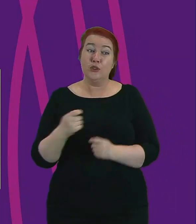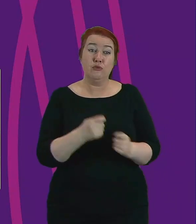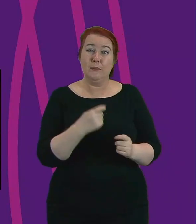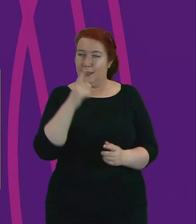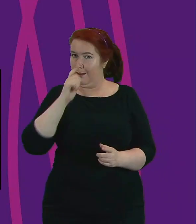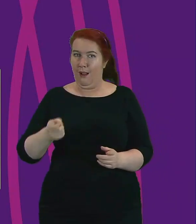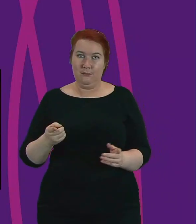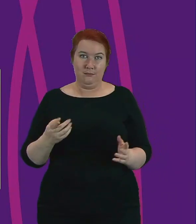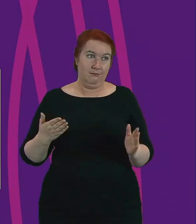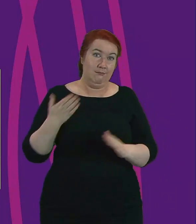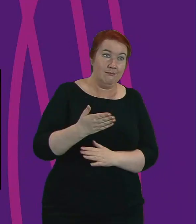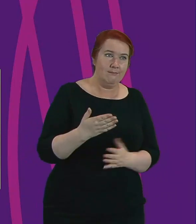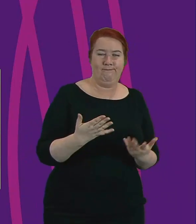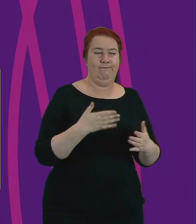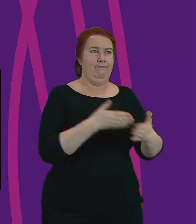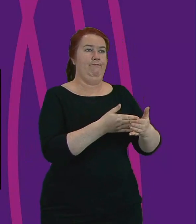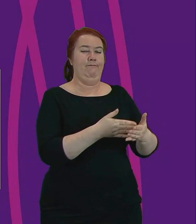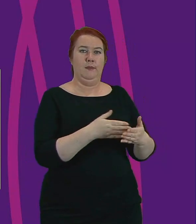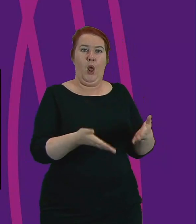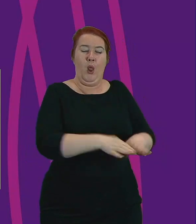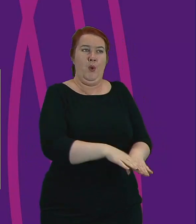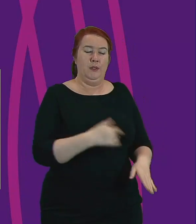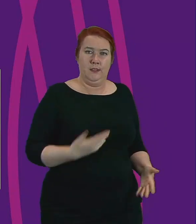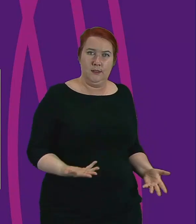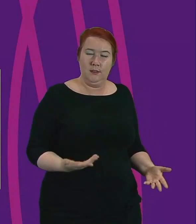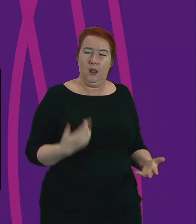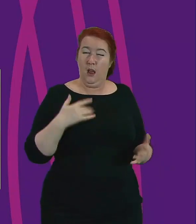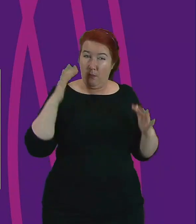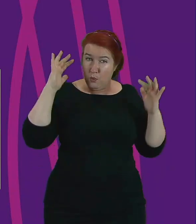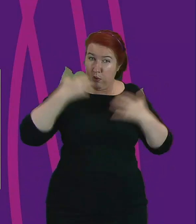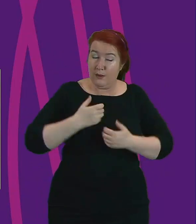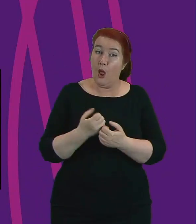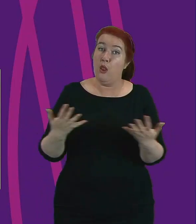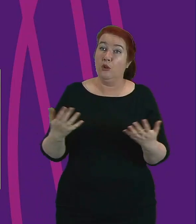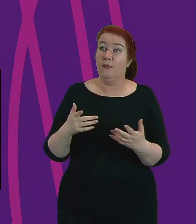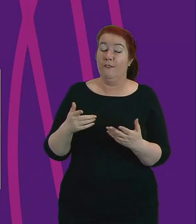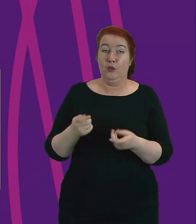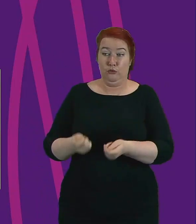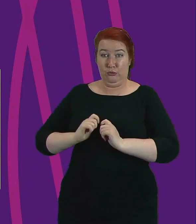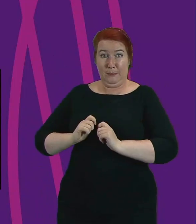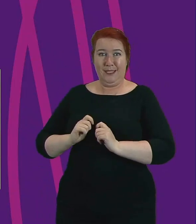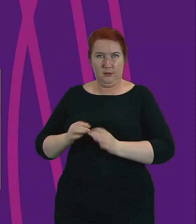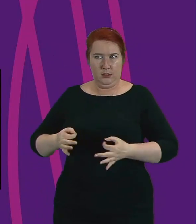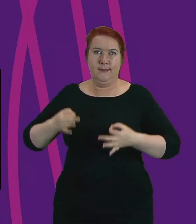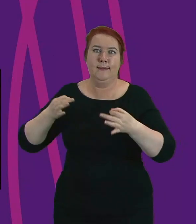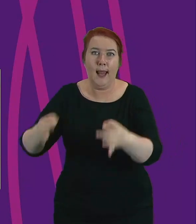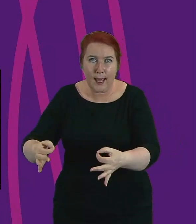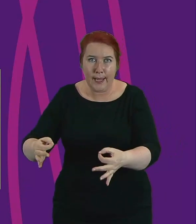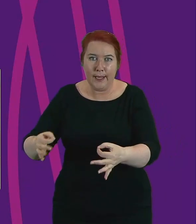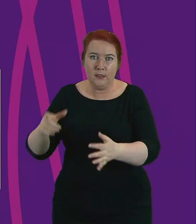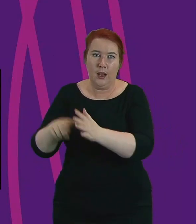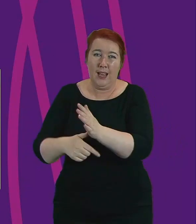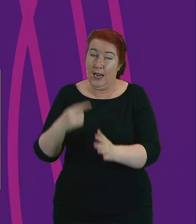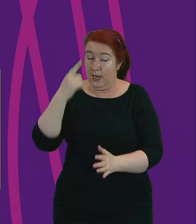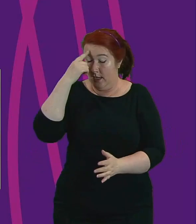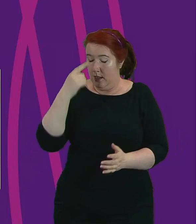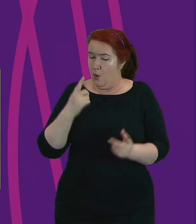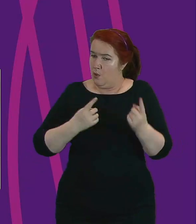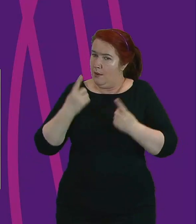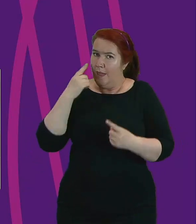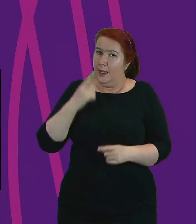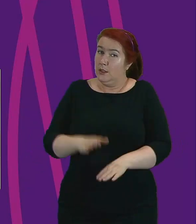crisis. I really worry that lots of treatment will be delayed, and I really worry that we have what I think is a too slow